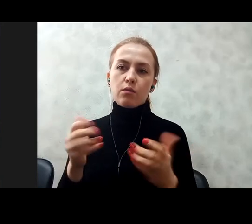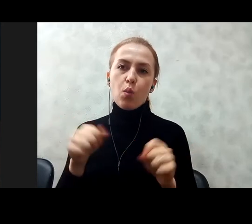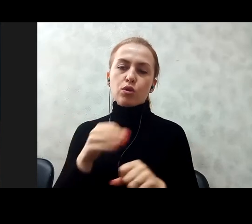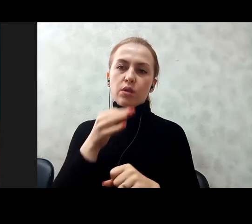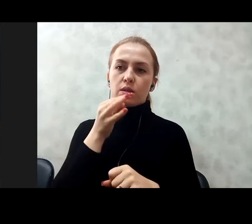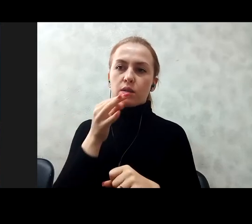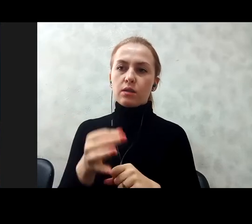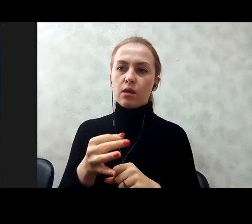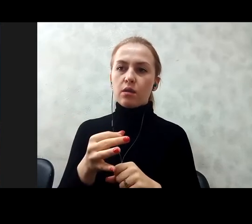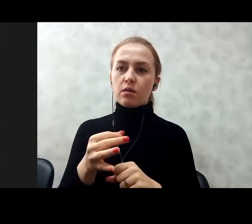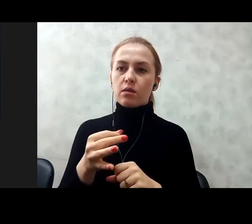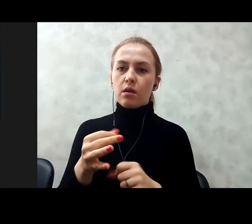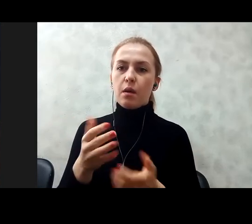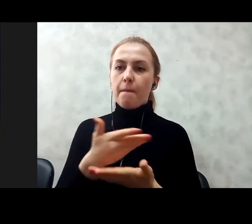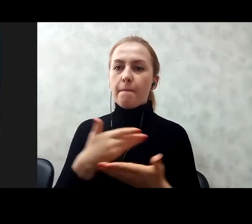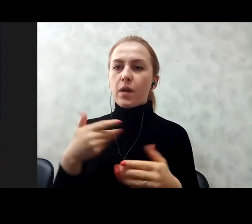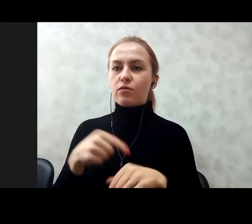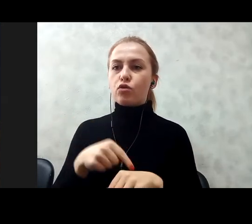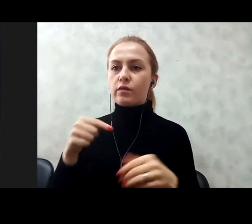society contributed as well.